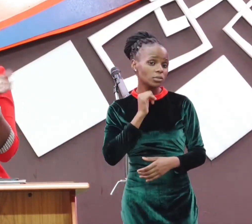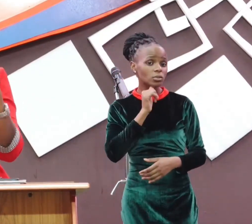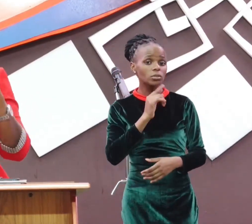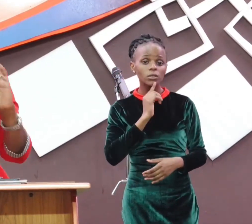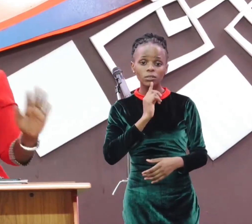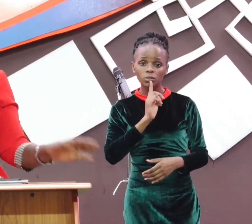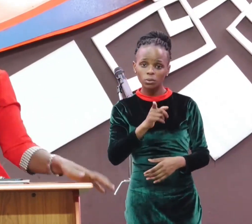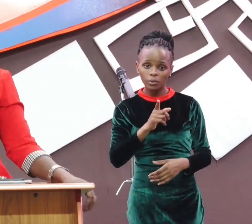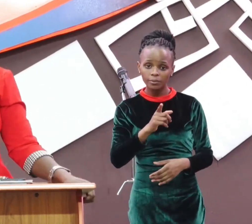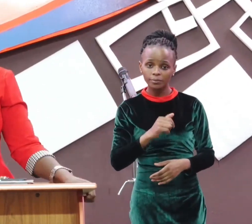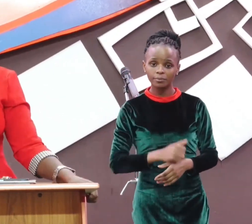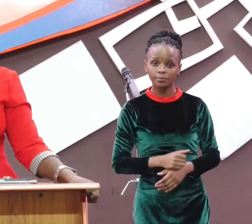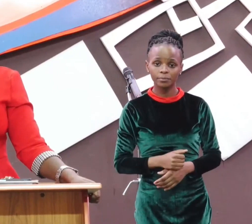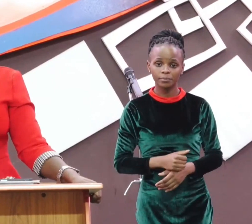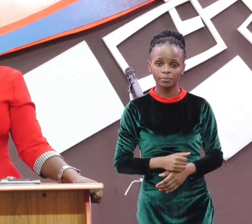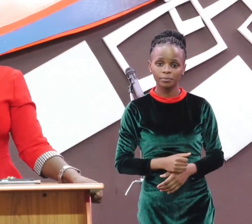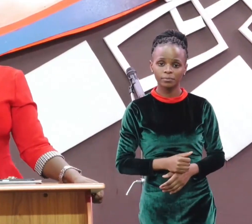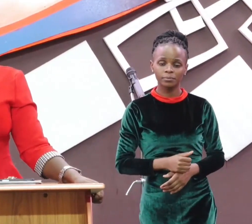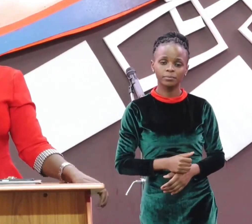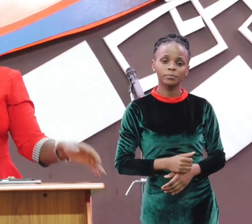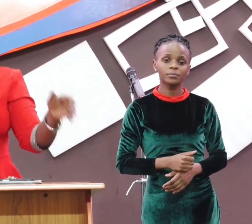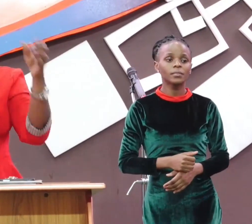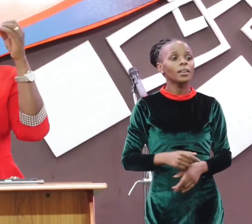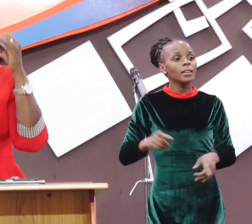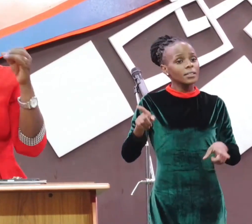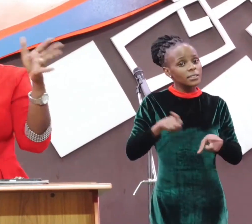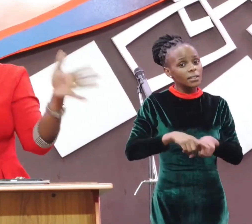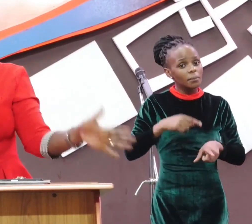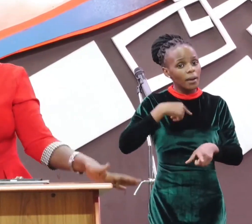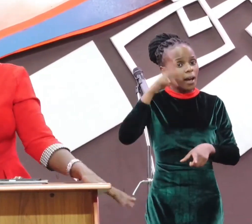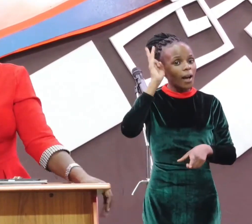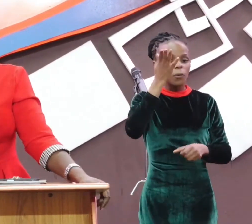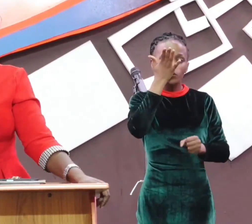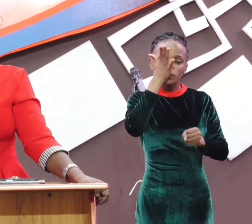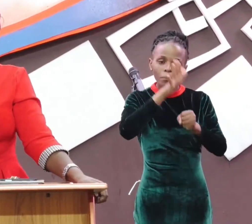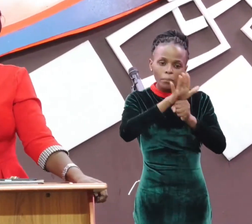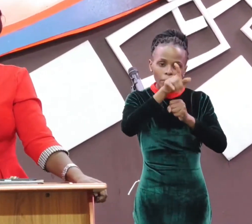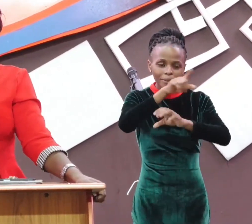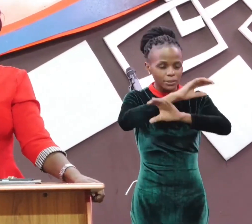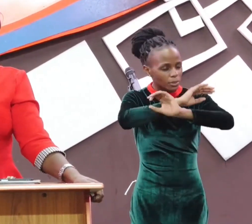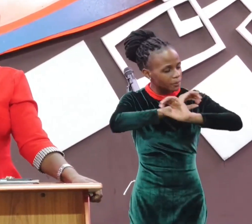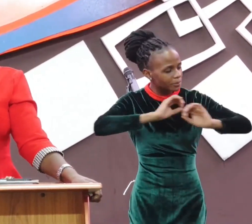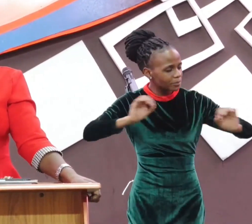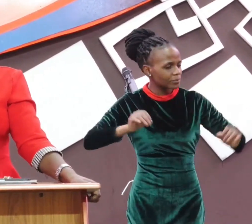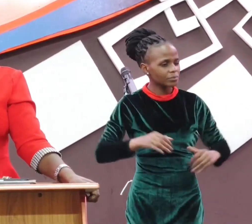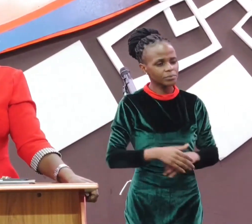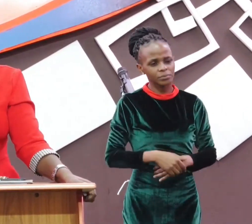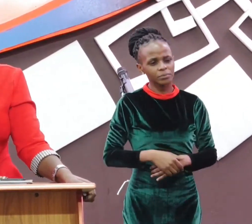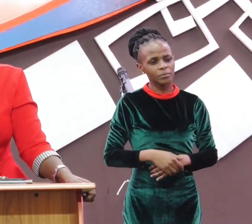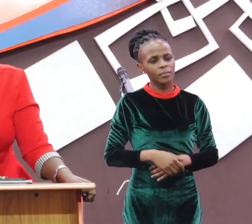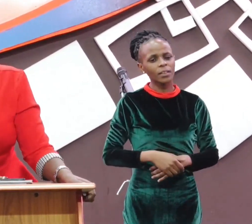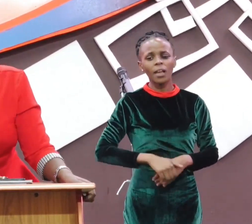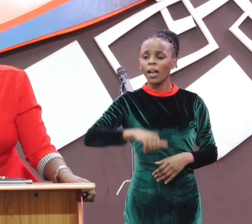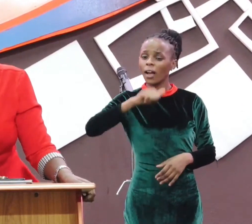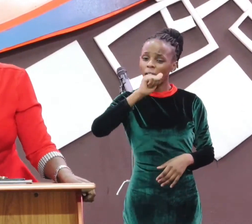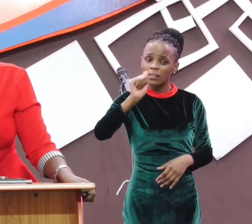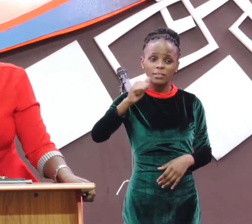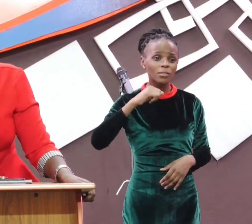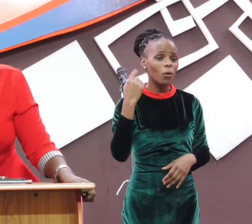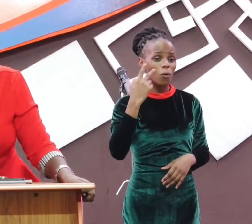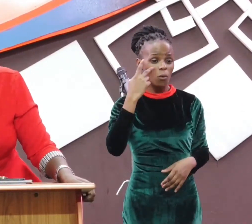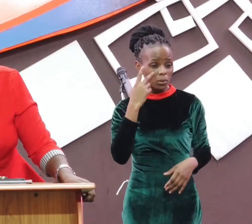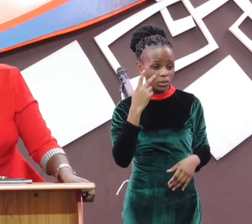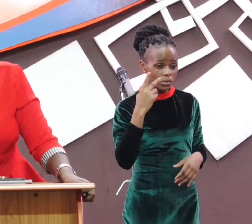I'm not sure if Jesus will do that for you. And I cannot promise you that. I